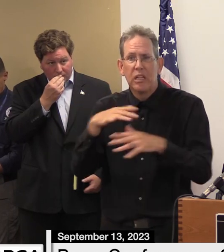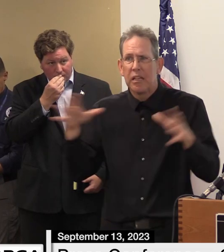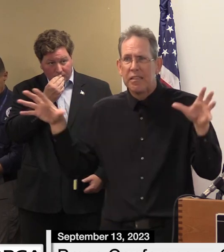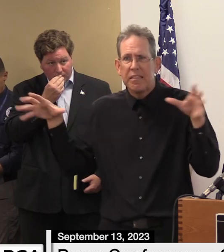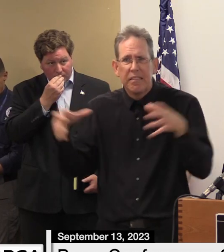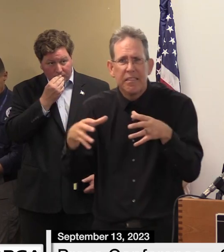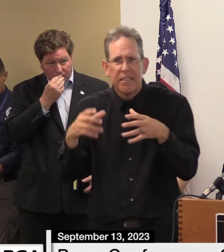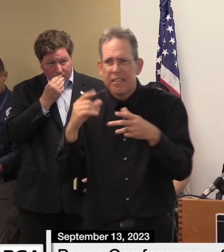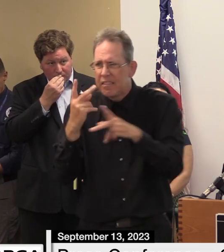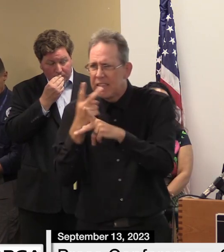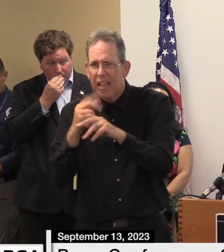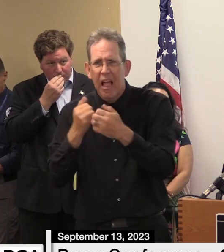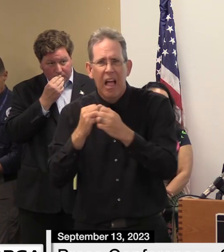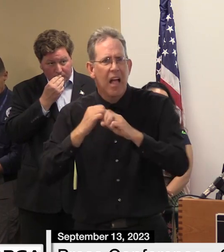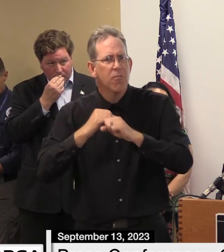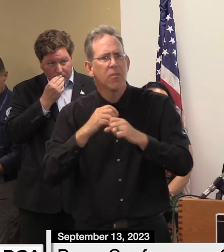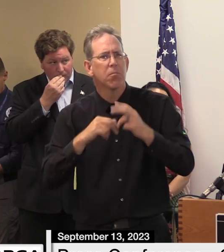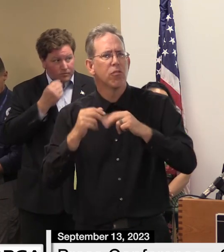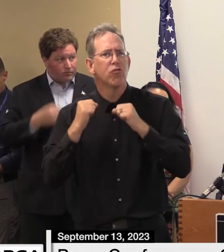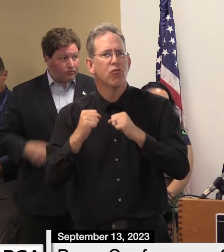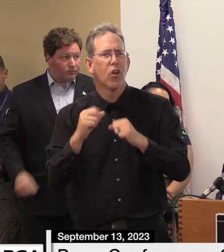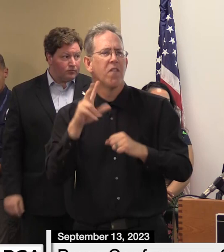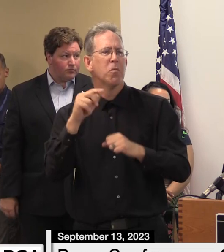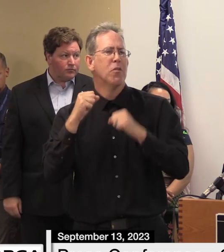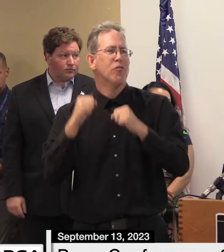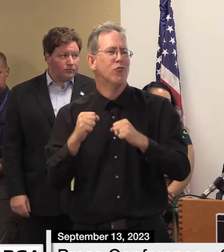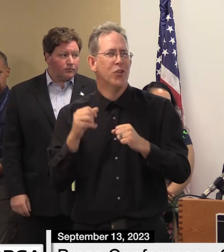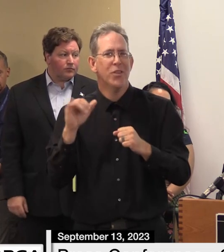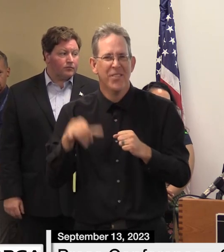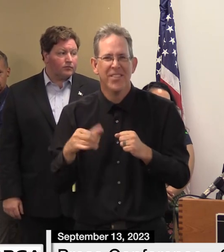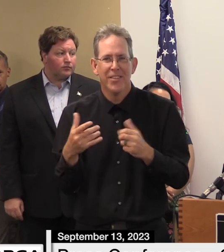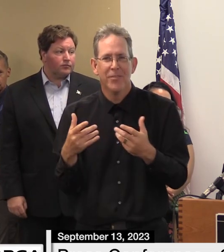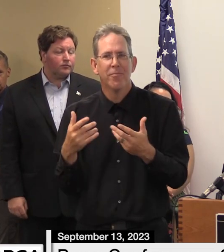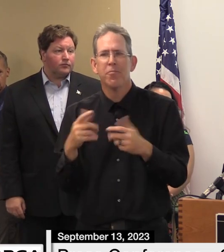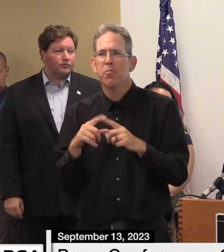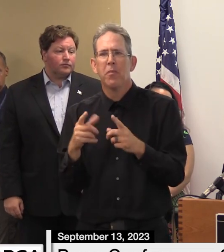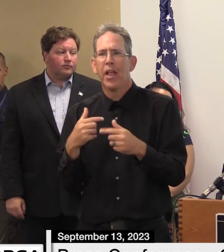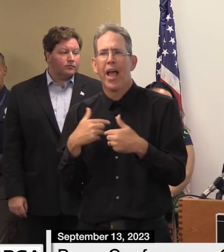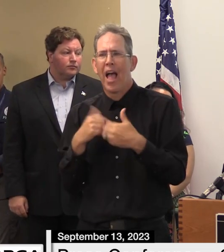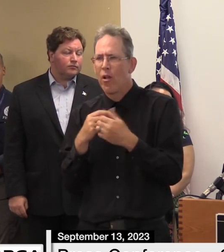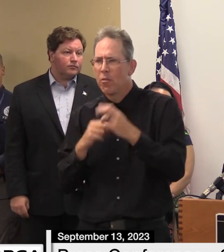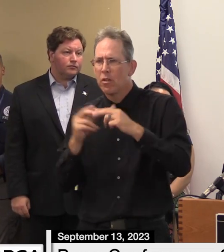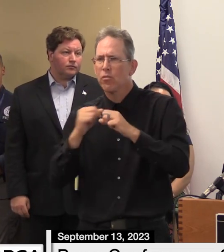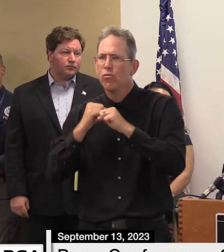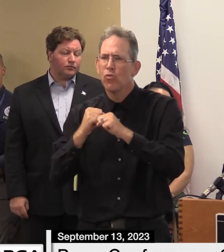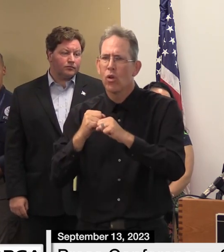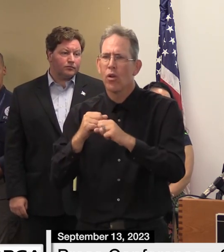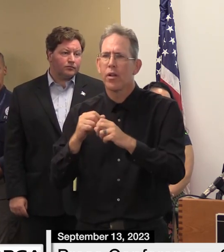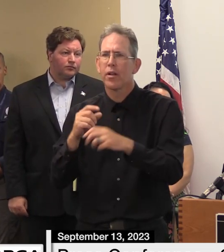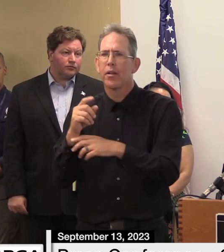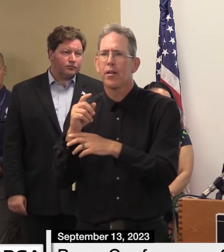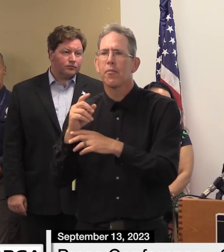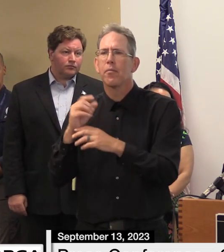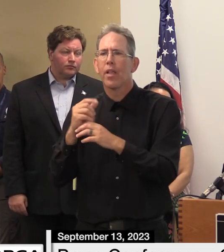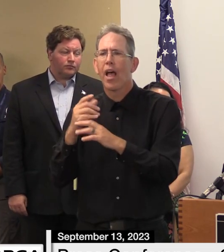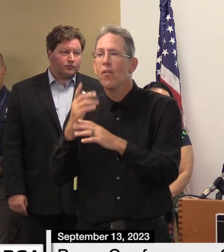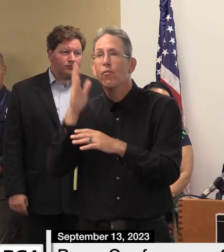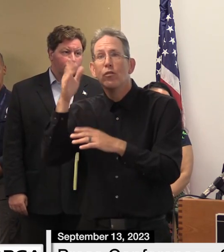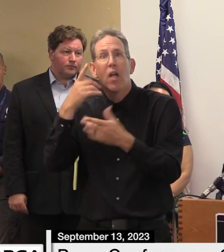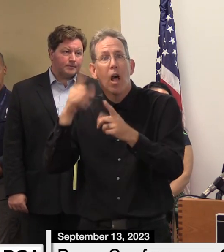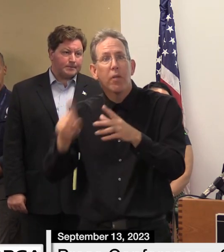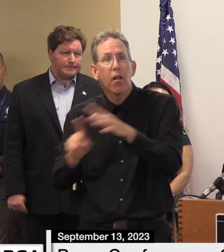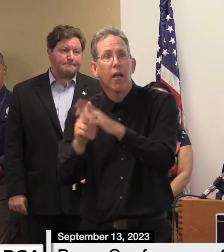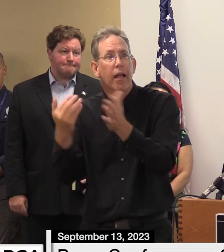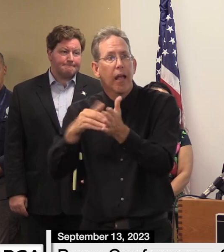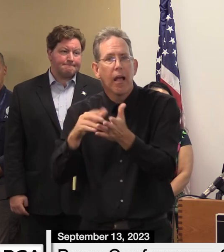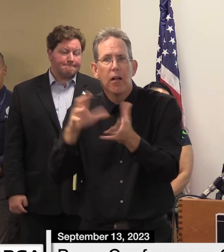How do we mitigate? You've heard me talk about this before, but I think it's all in trying to create more